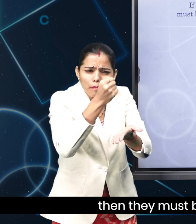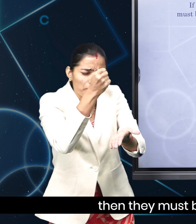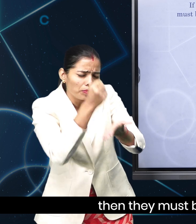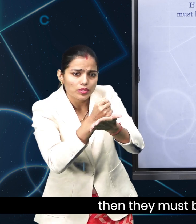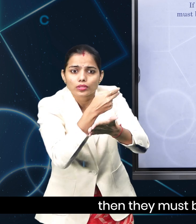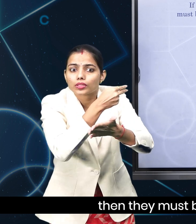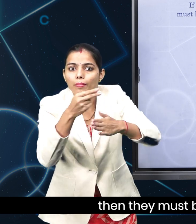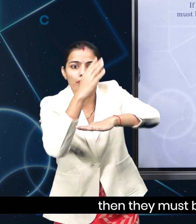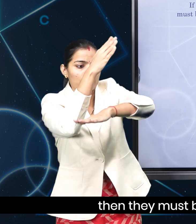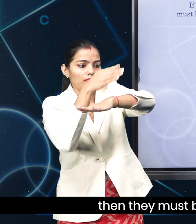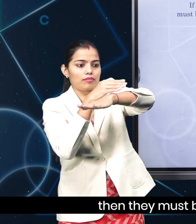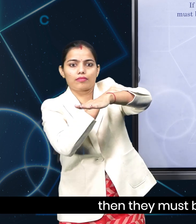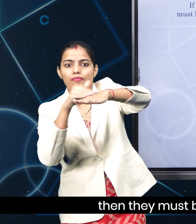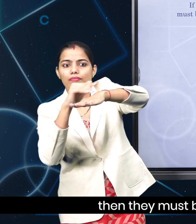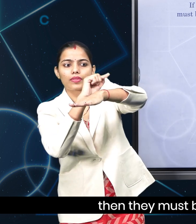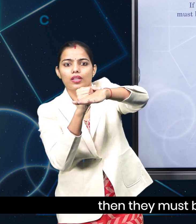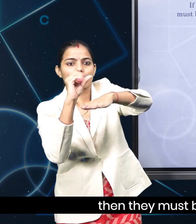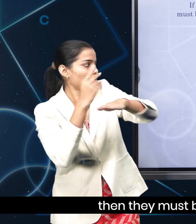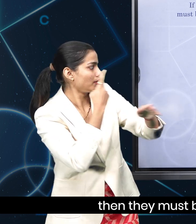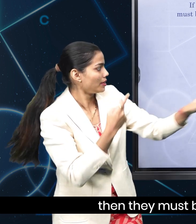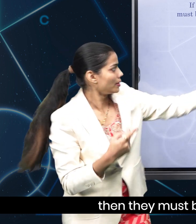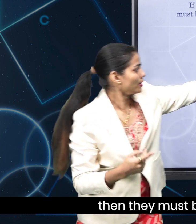be perpendicular to each other.